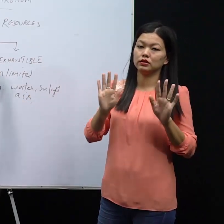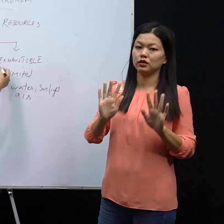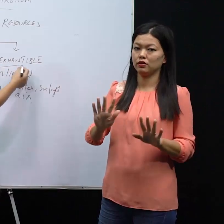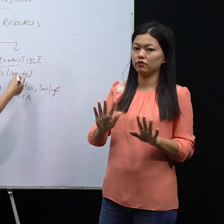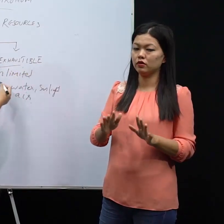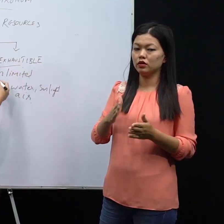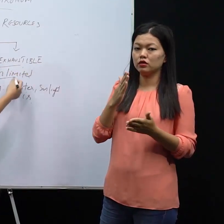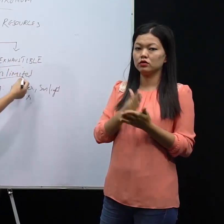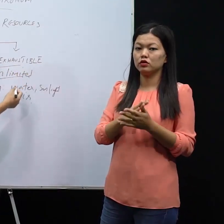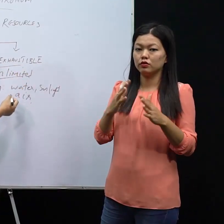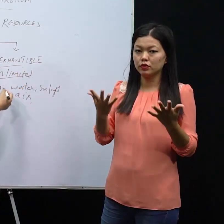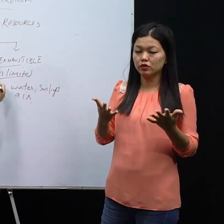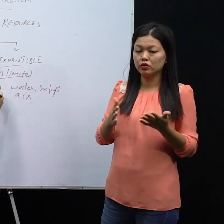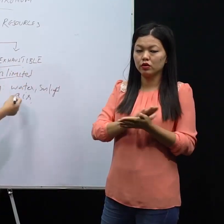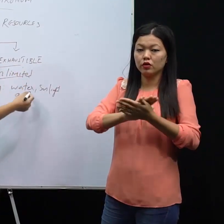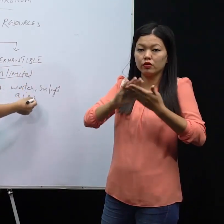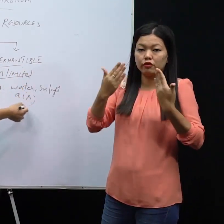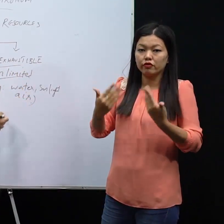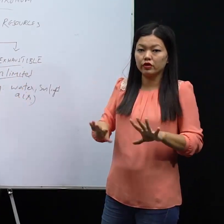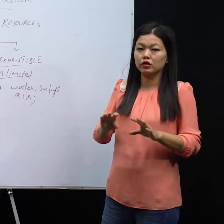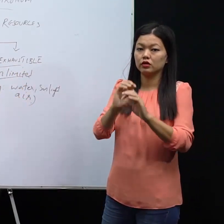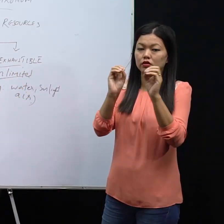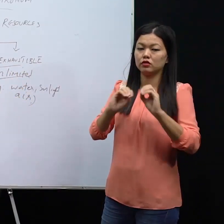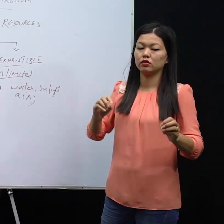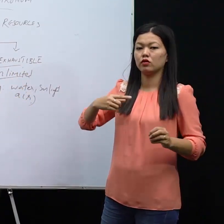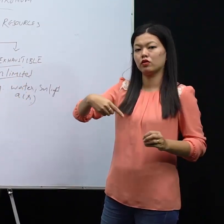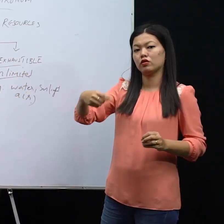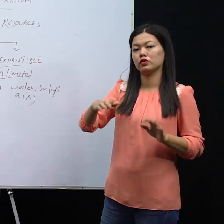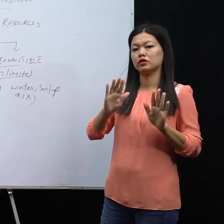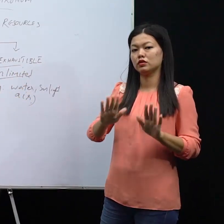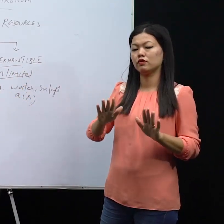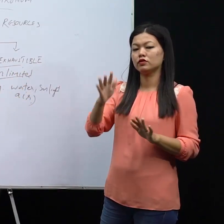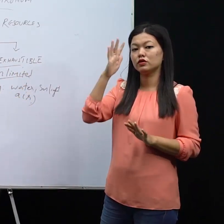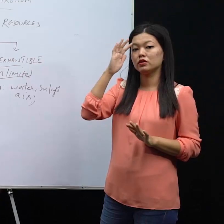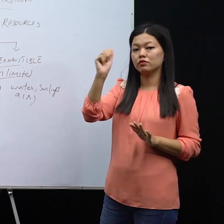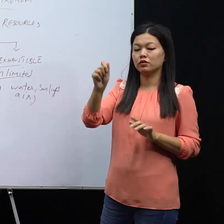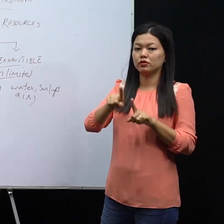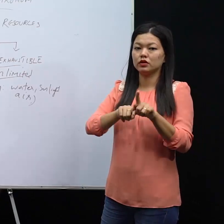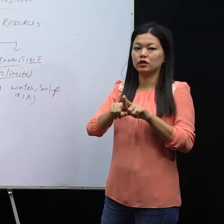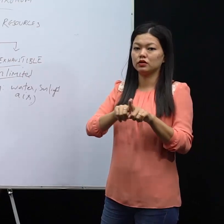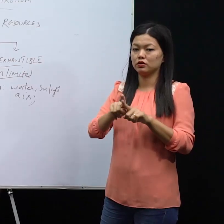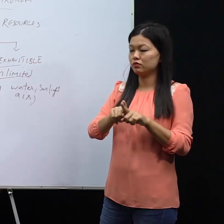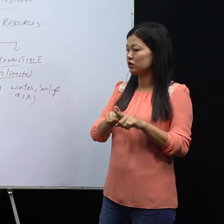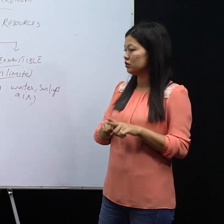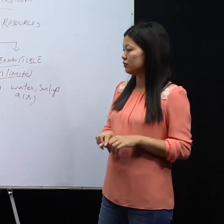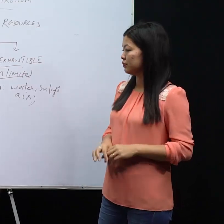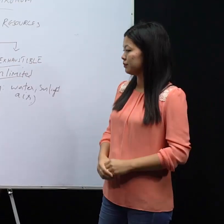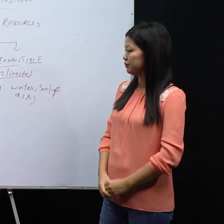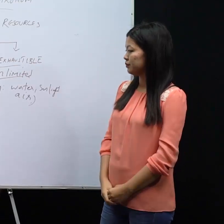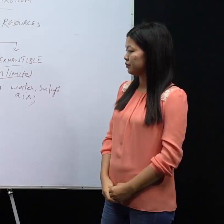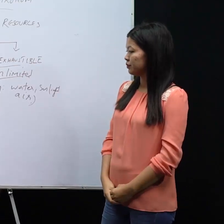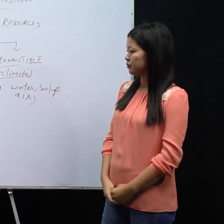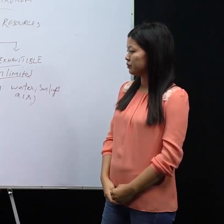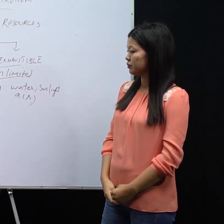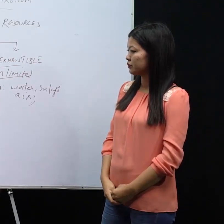And you have to keep in mind the examples for all this. So now from here we can also start